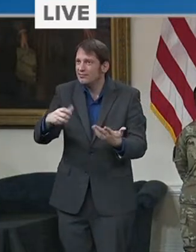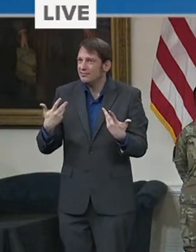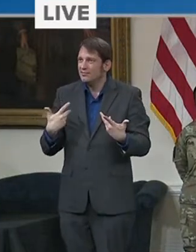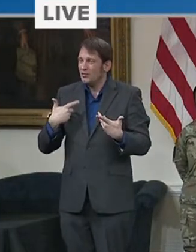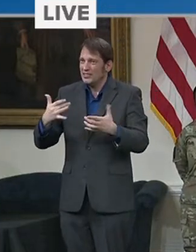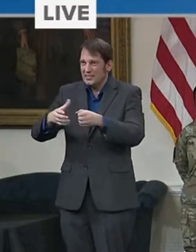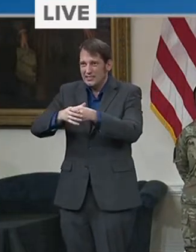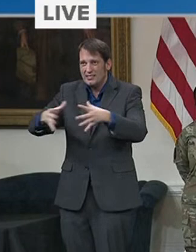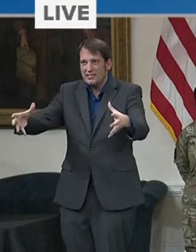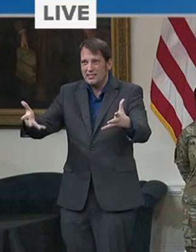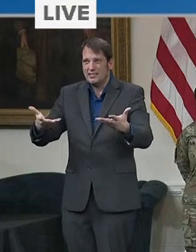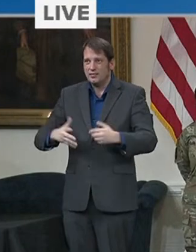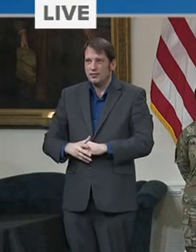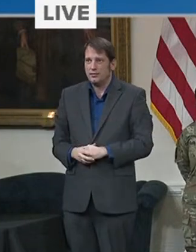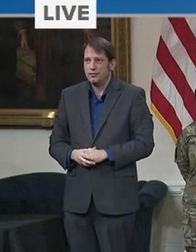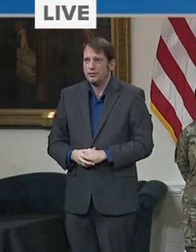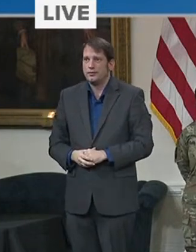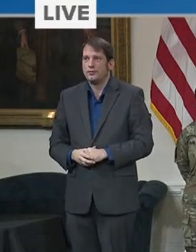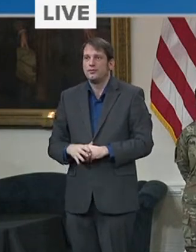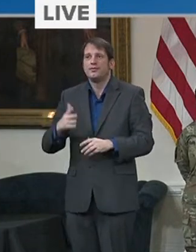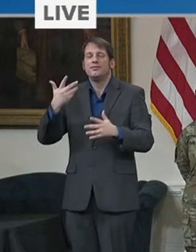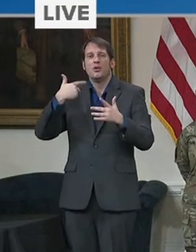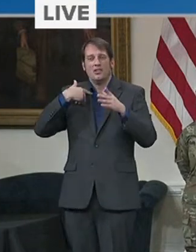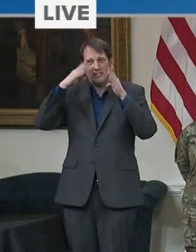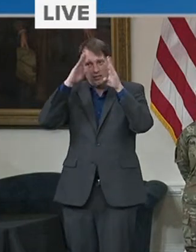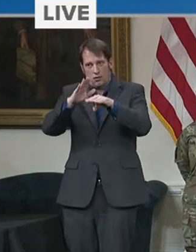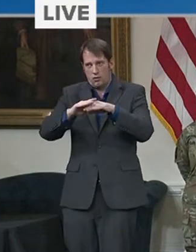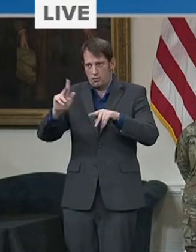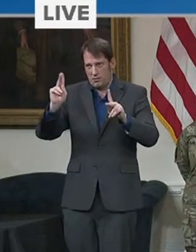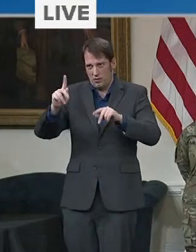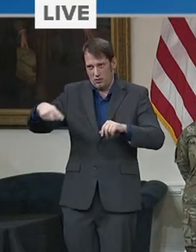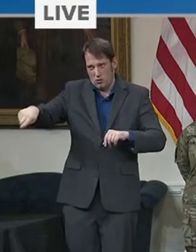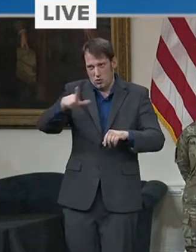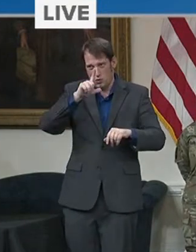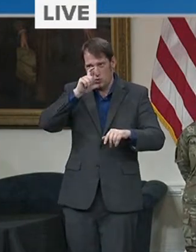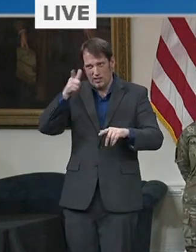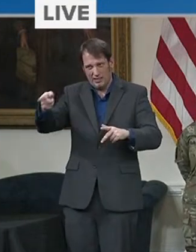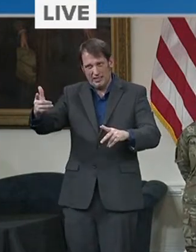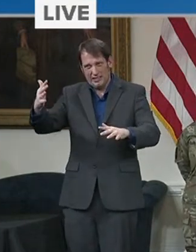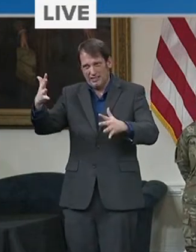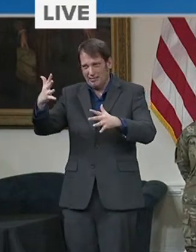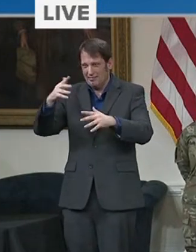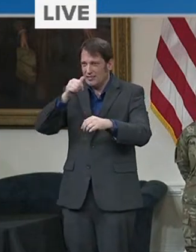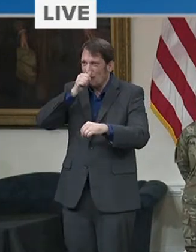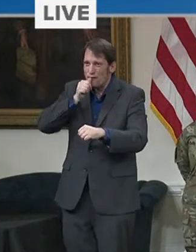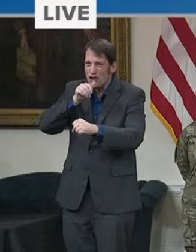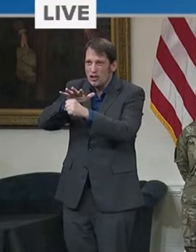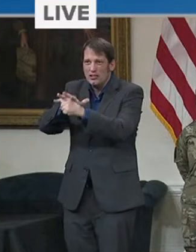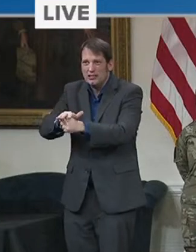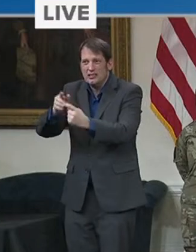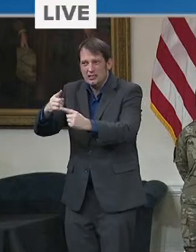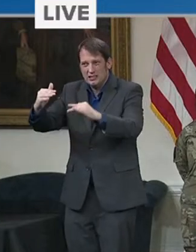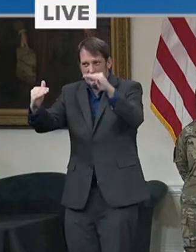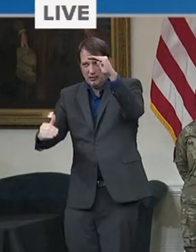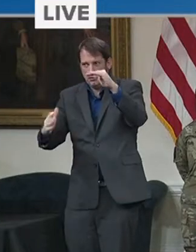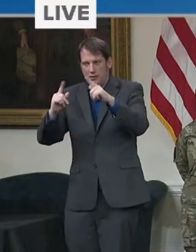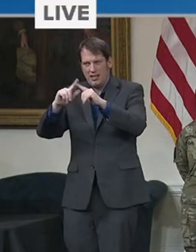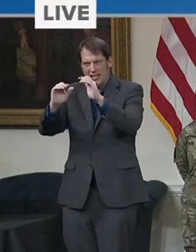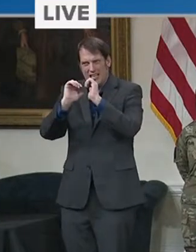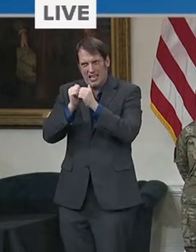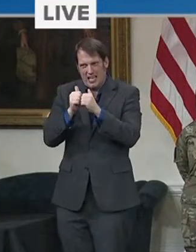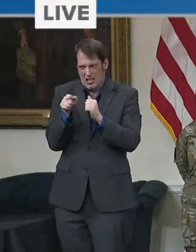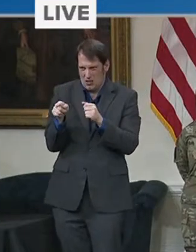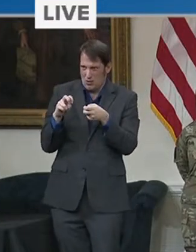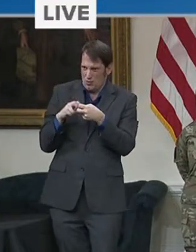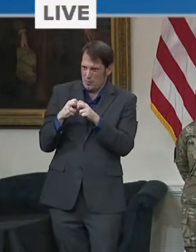does not, unfortunately, rectify the issue that limited vaccine will be our